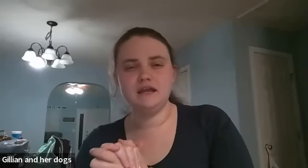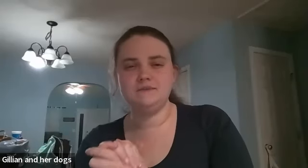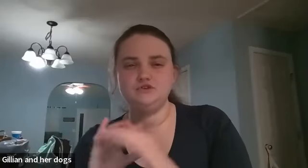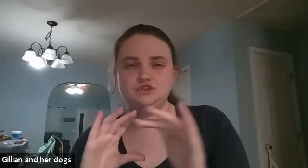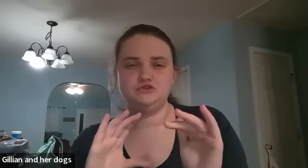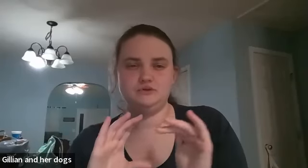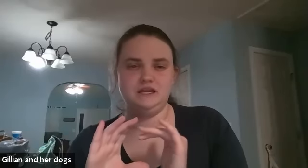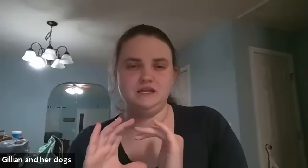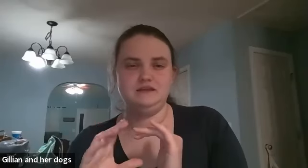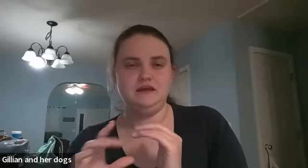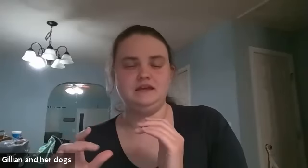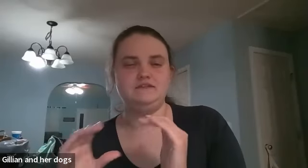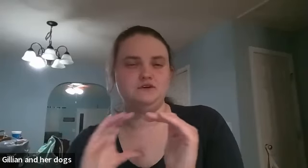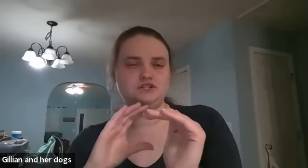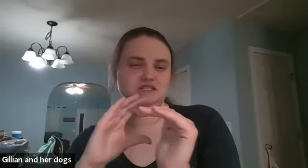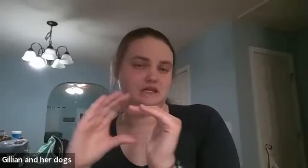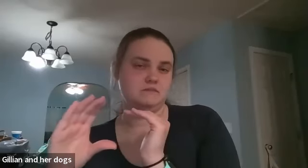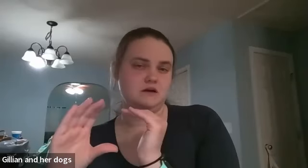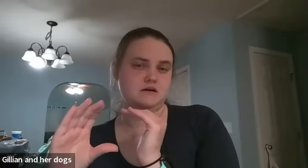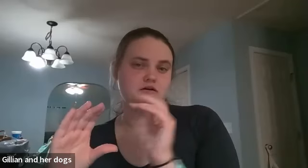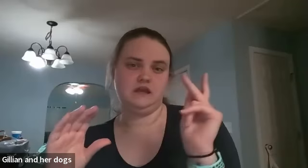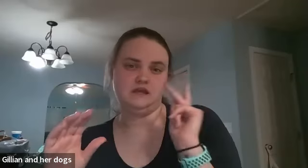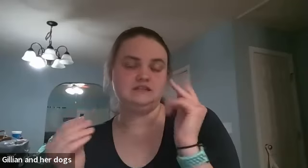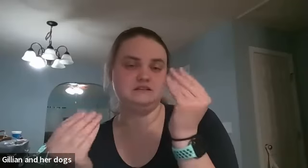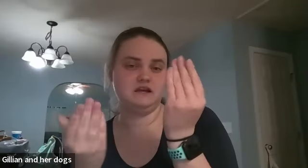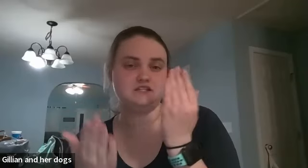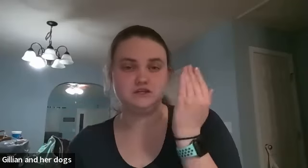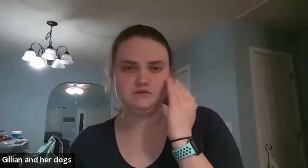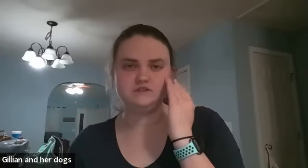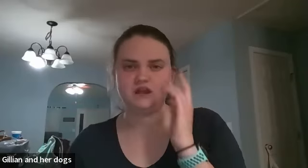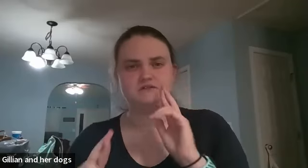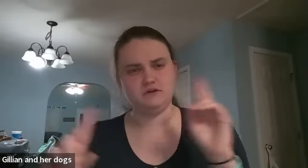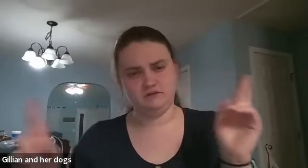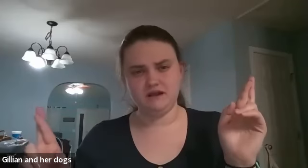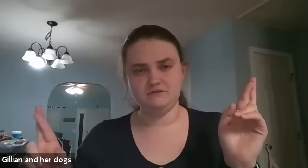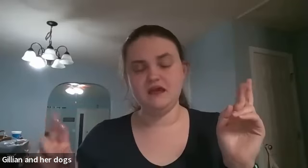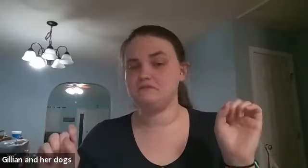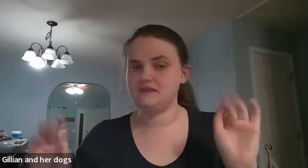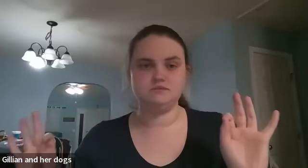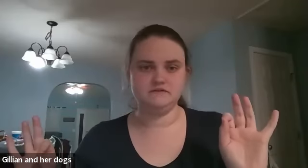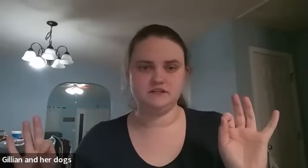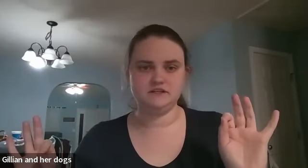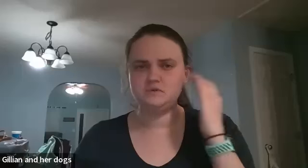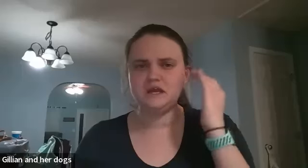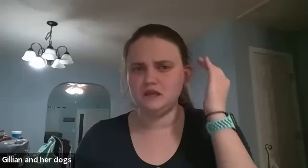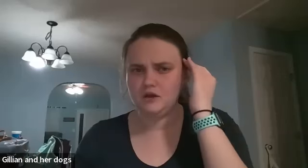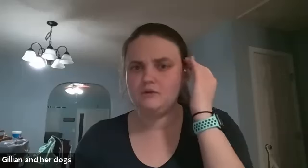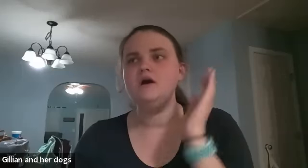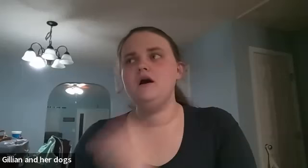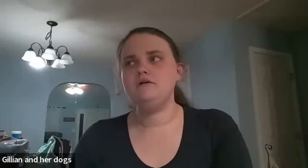able to join in, like if you could just email Katie to let us know, so we're kind of already ready for that, that's perfect. Just so we know,